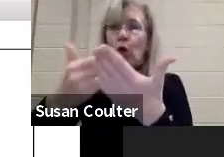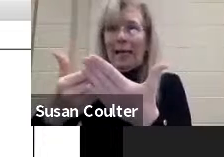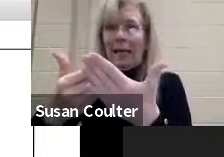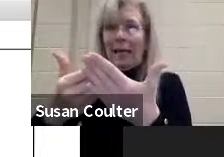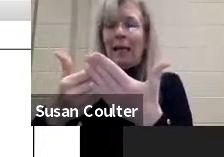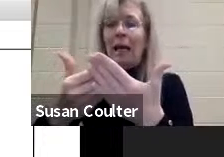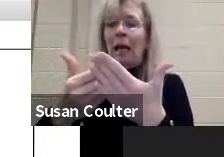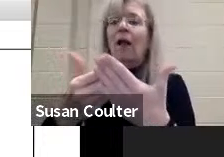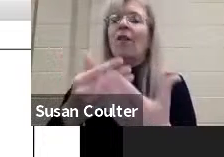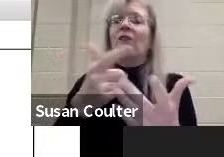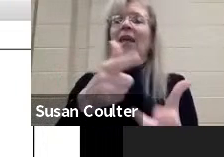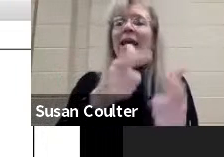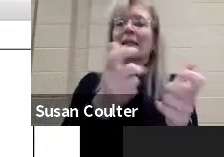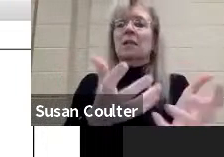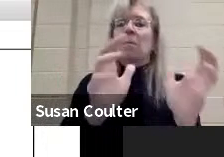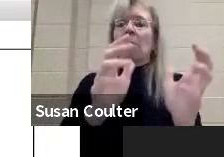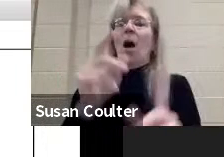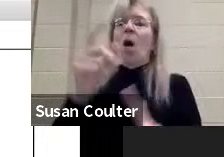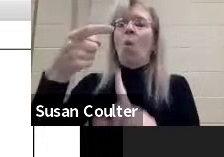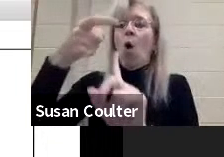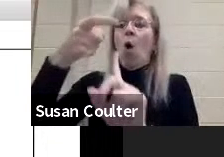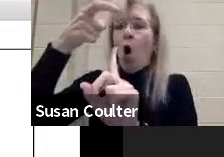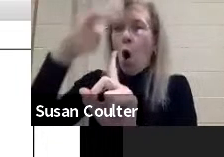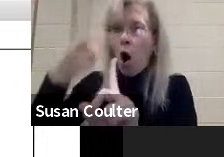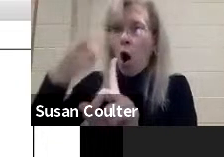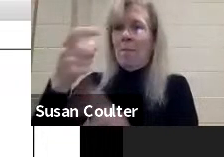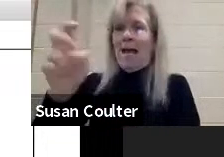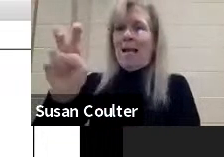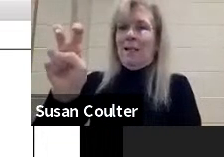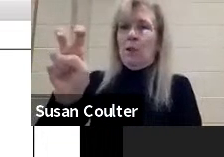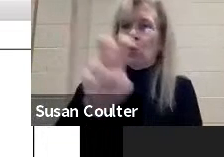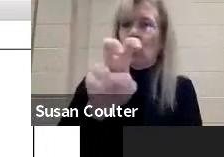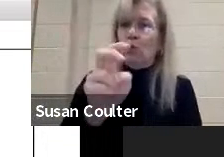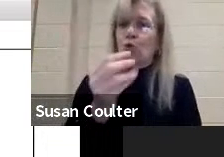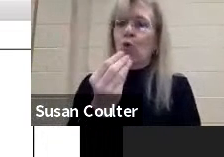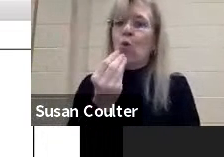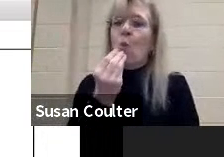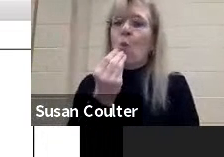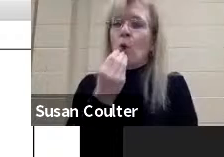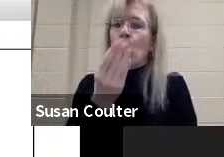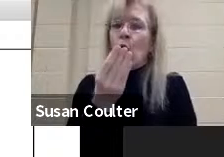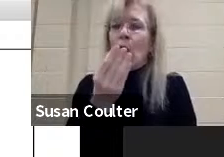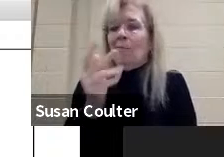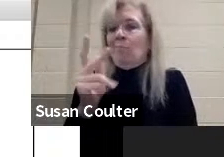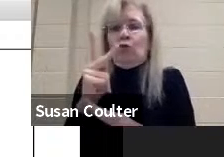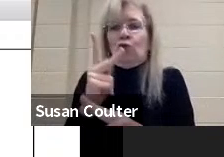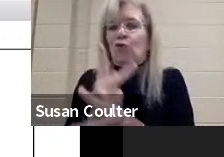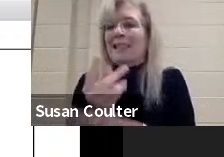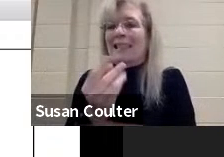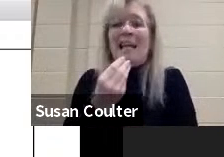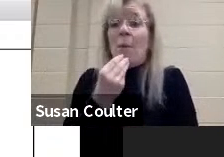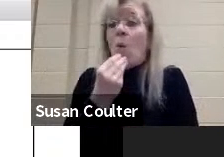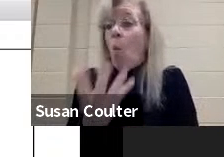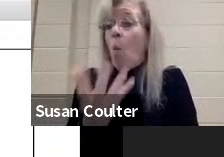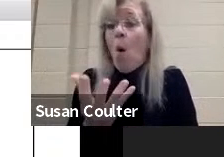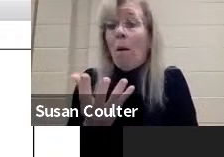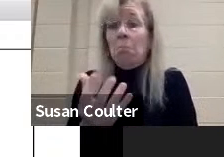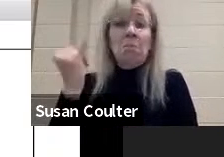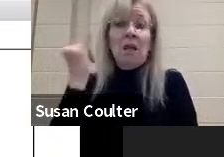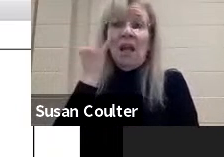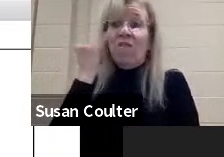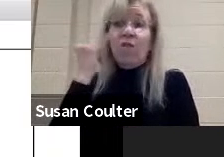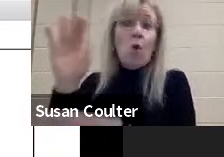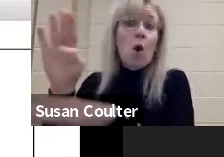finish cooking, the Instant Pot will automatically switch to warmer. Just keep it